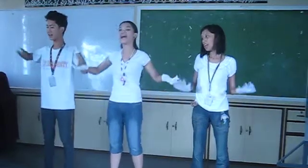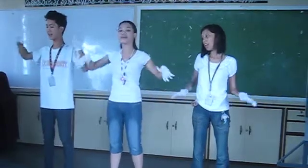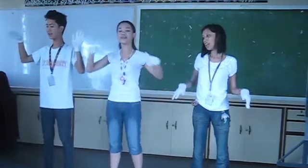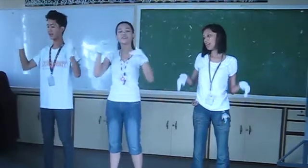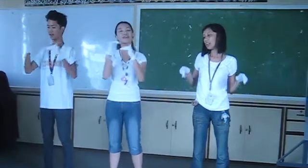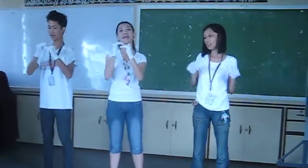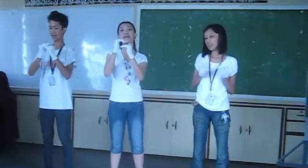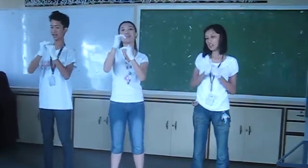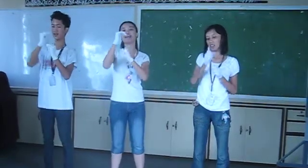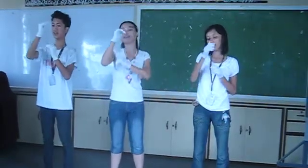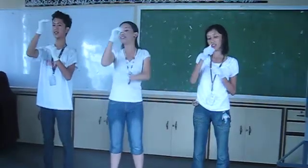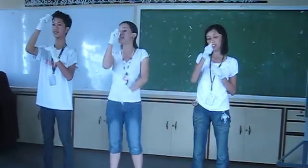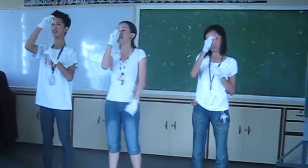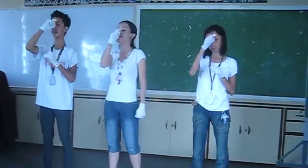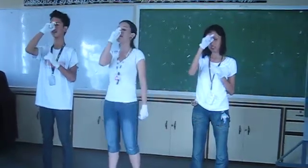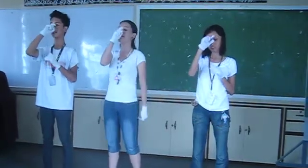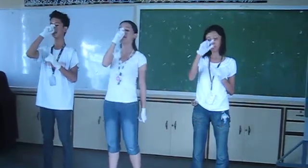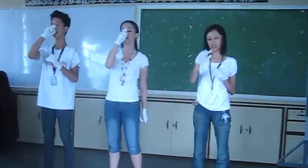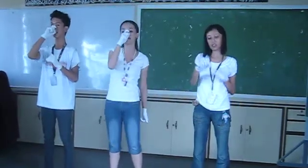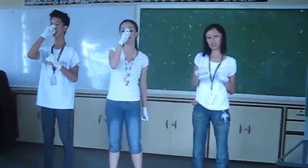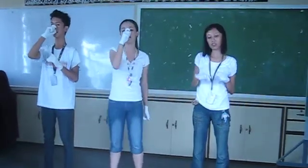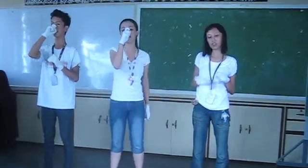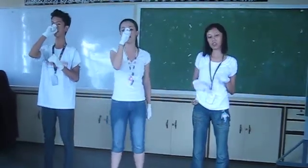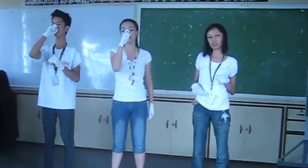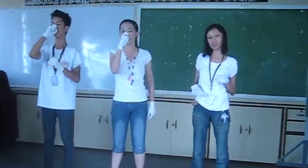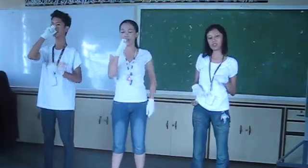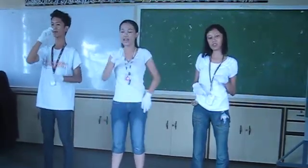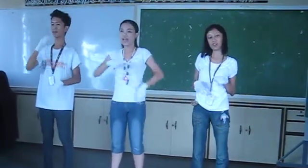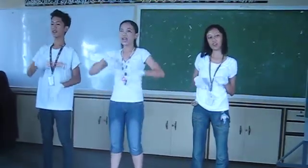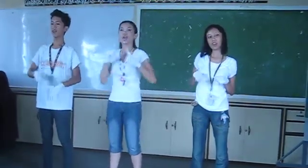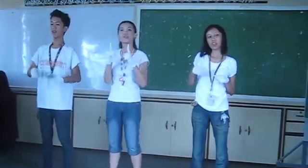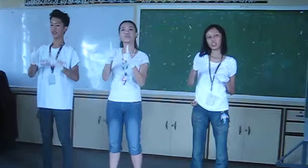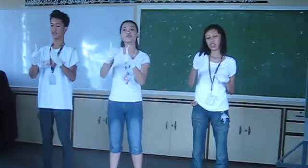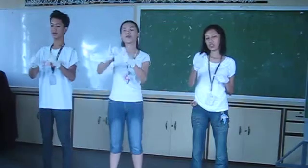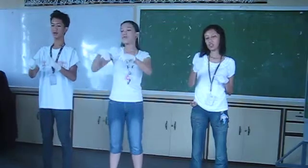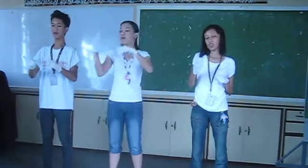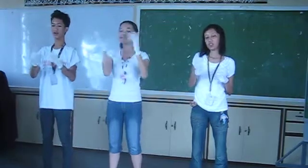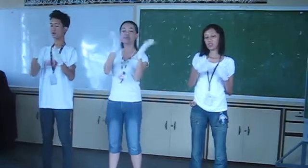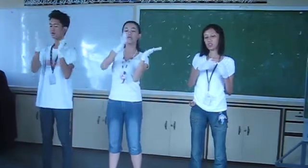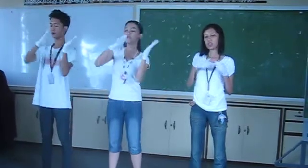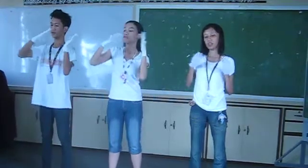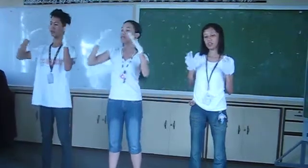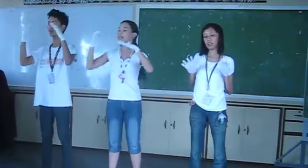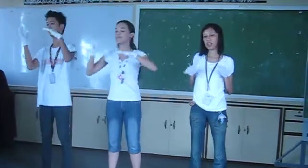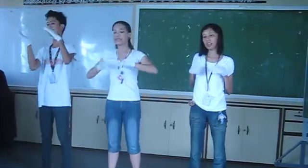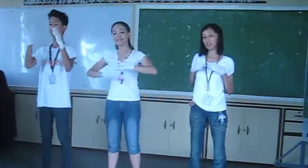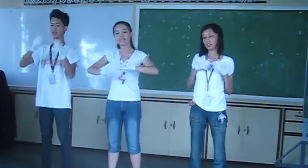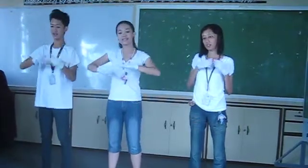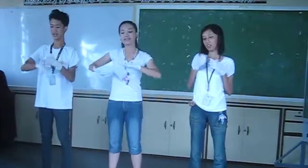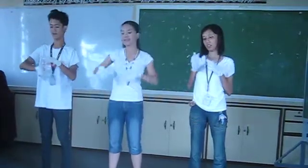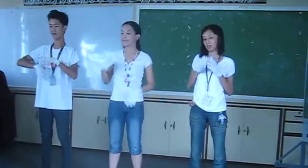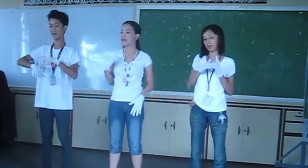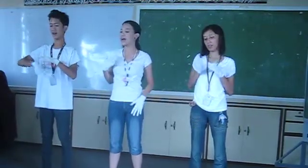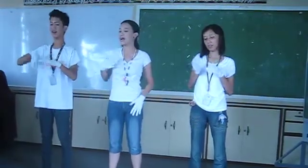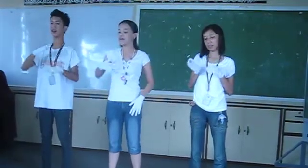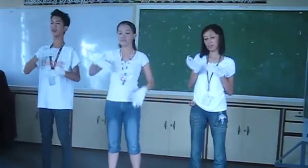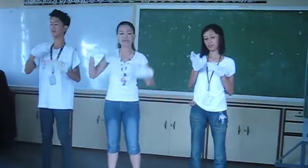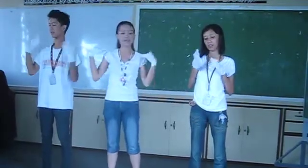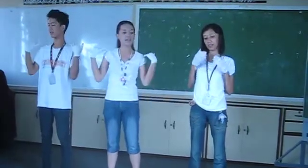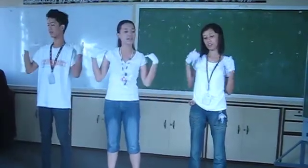higher than an eagle. You were the wind beneath my